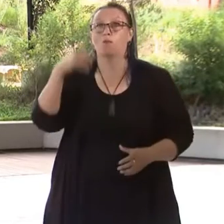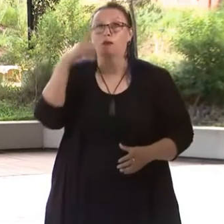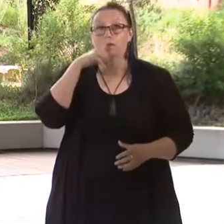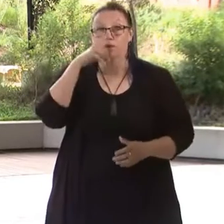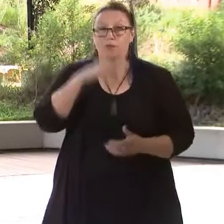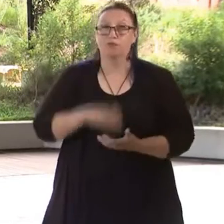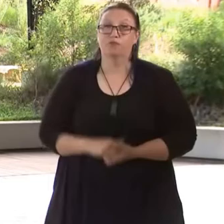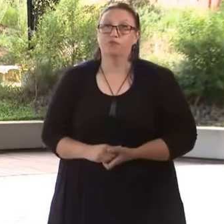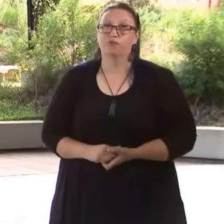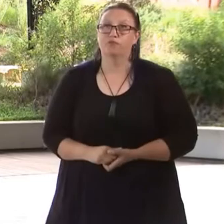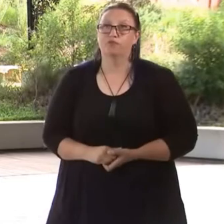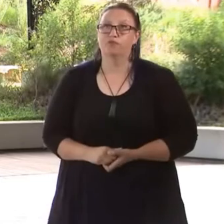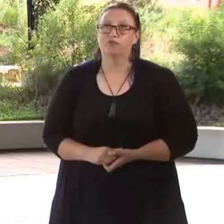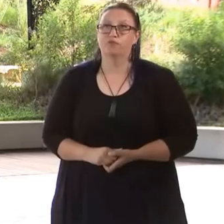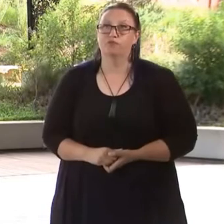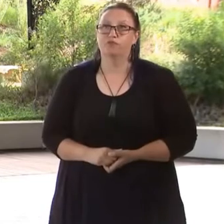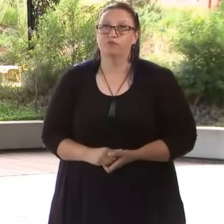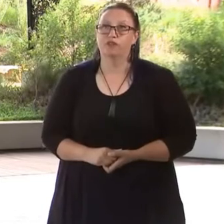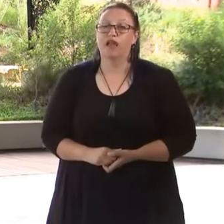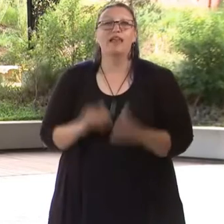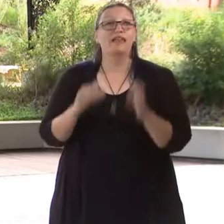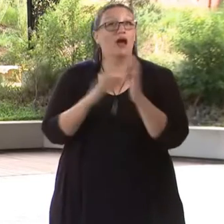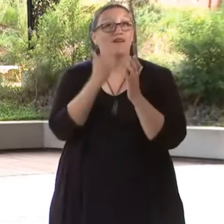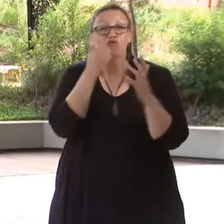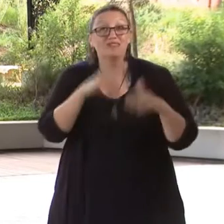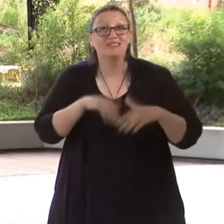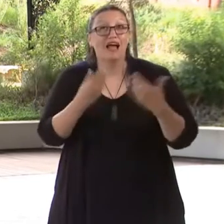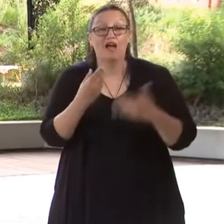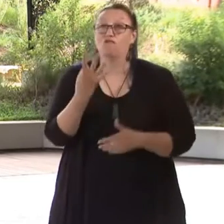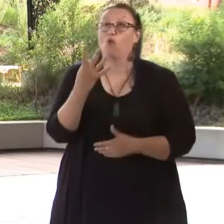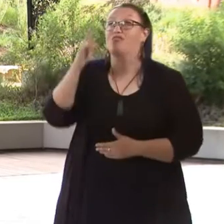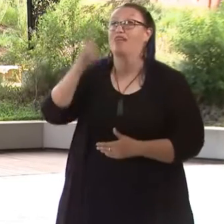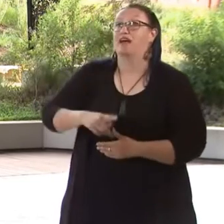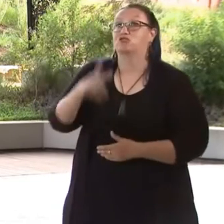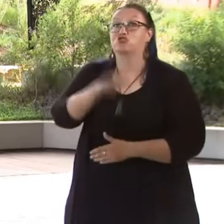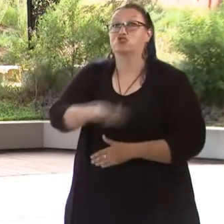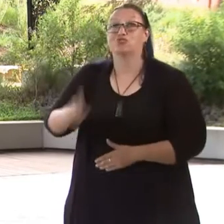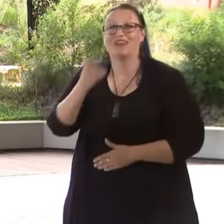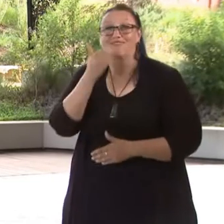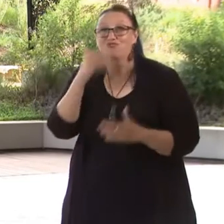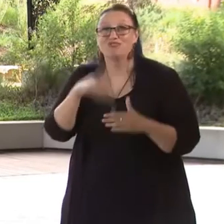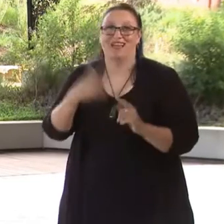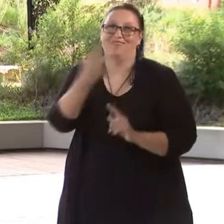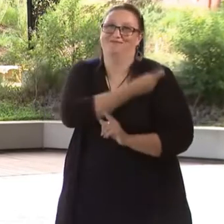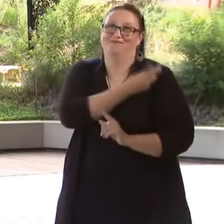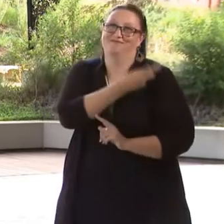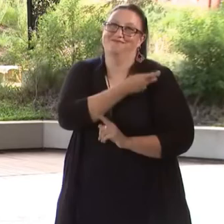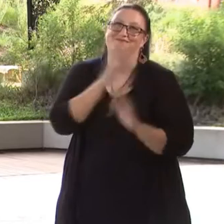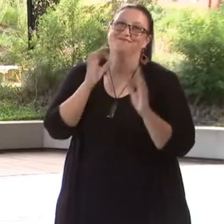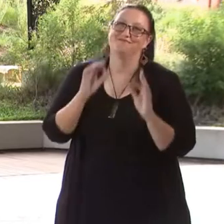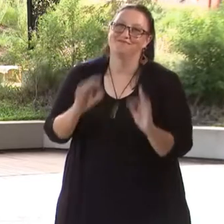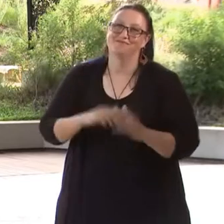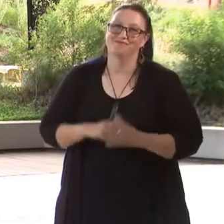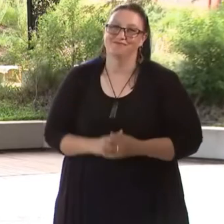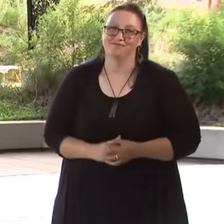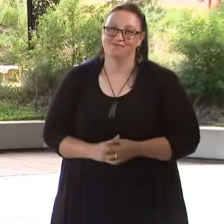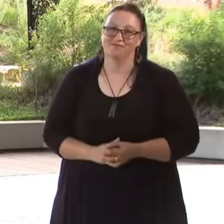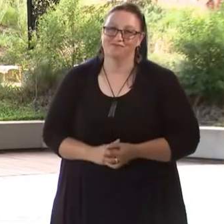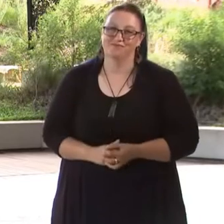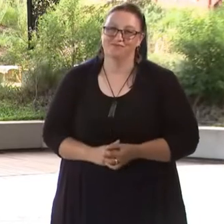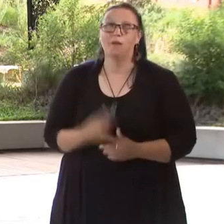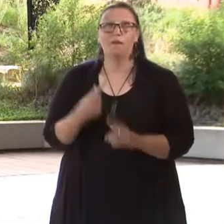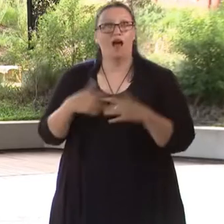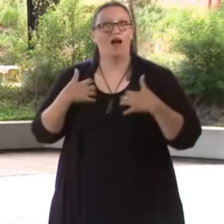doing more than 4,000 children in that age group a day. And very pleasingly, the 12 to 15-year-olds have